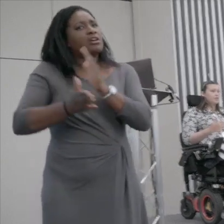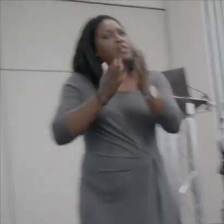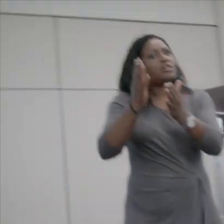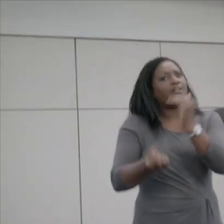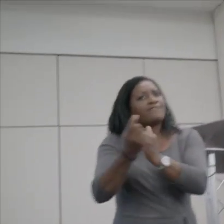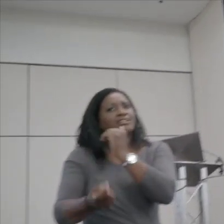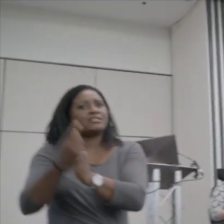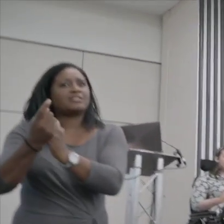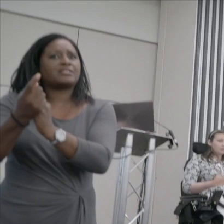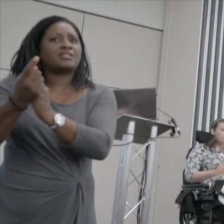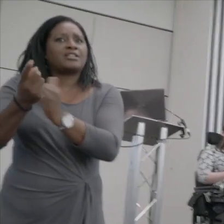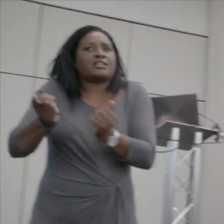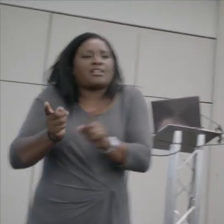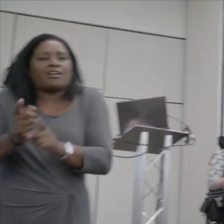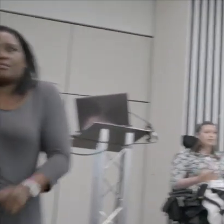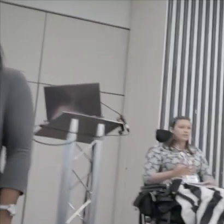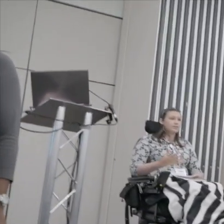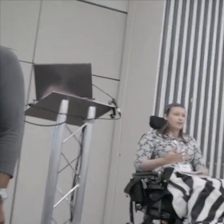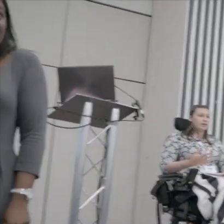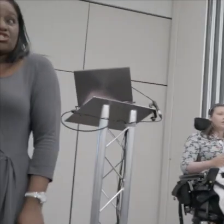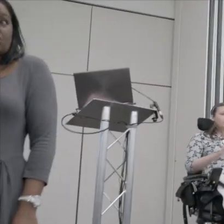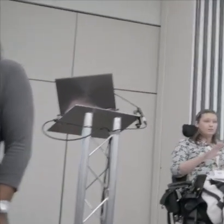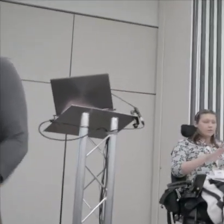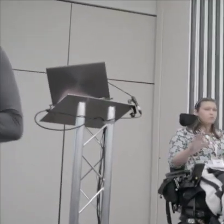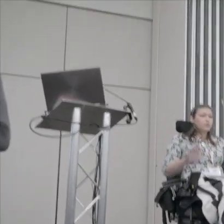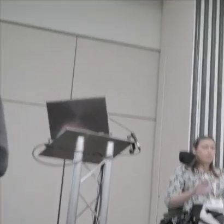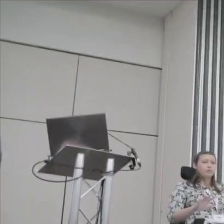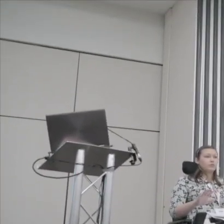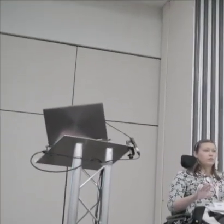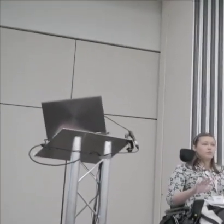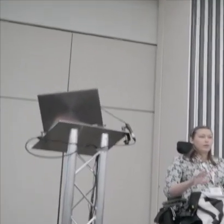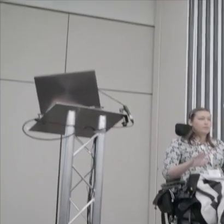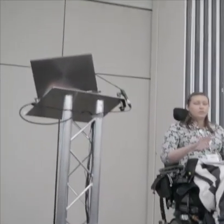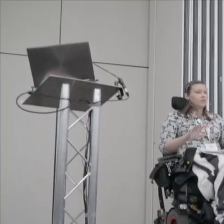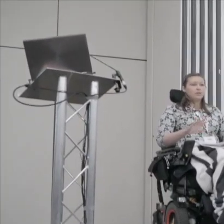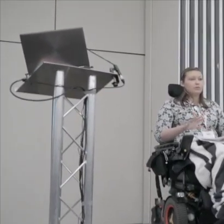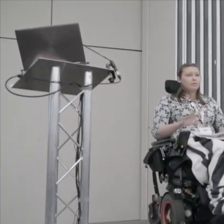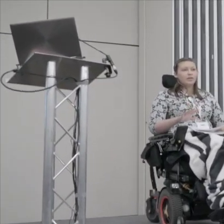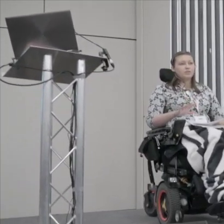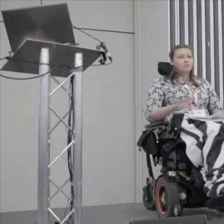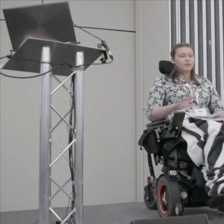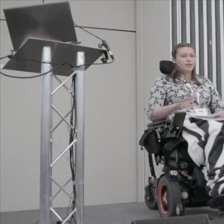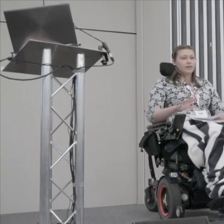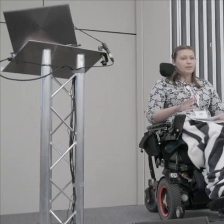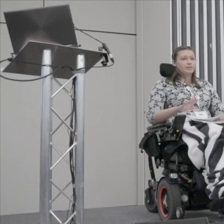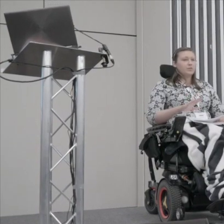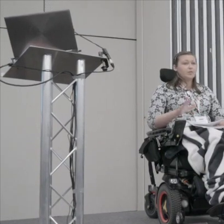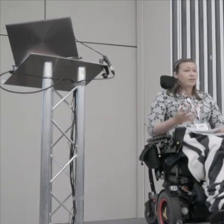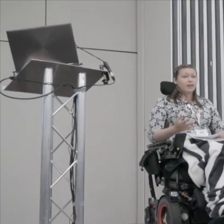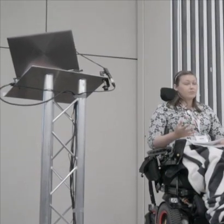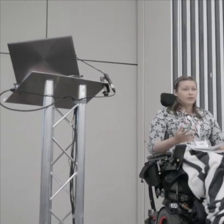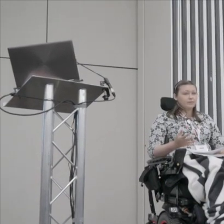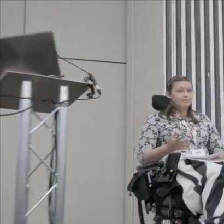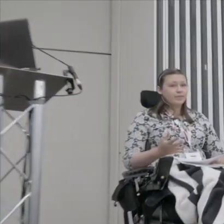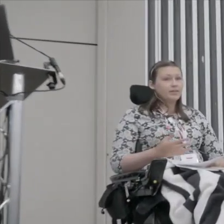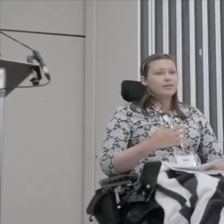voice, as a patient myself, to these meetings and say, that's all good and well what you're doing, but if you don't know what the patients want and need, you're not